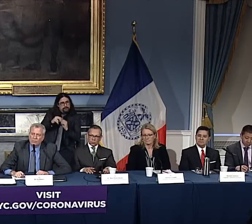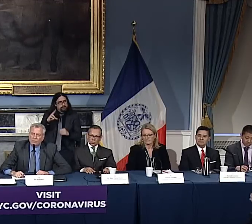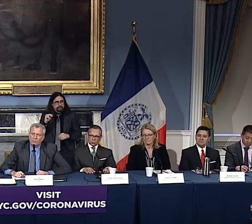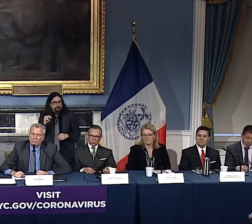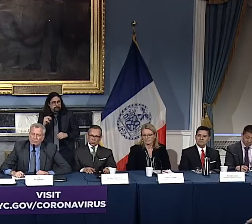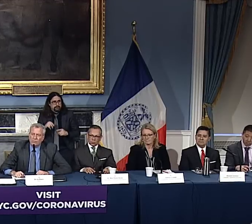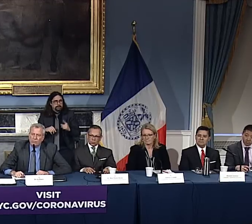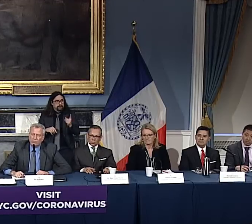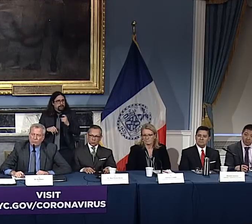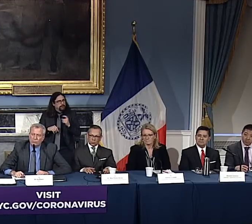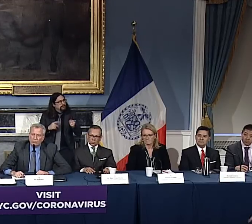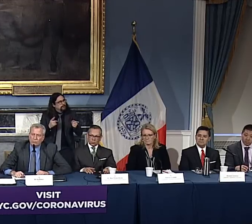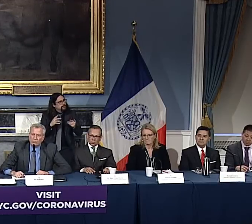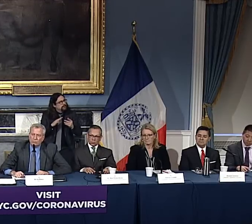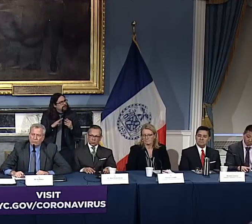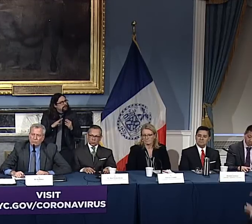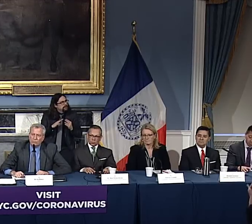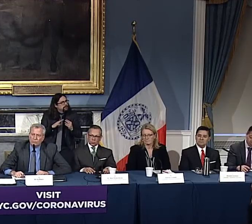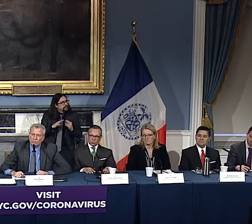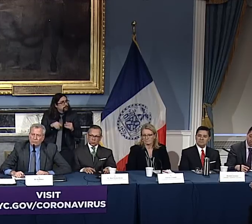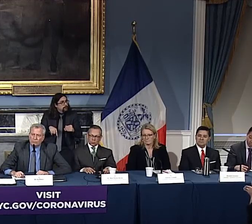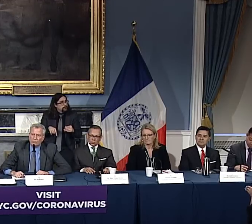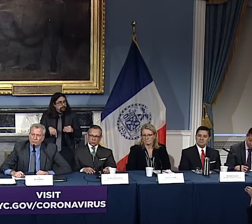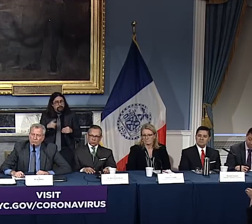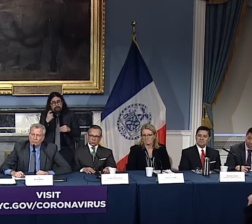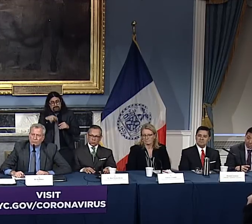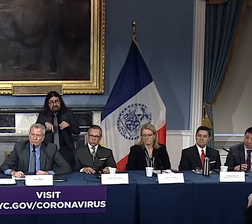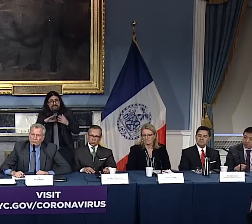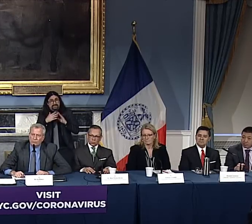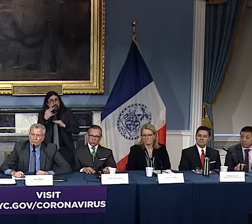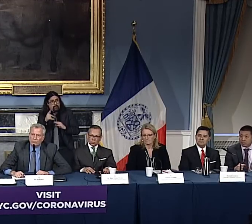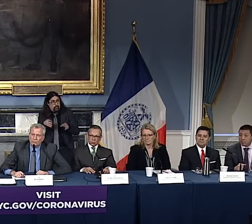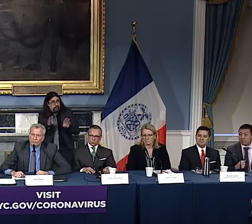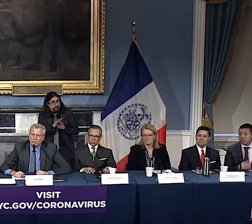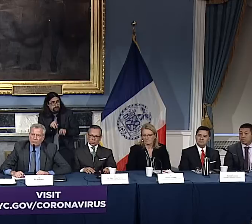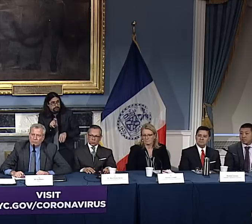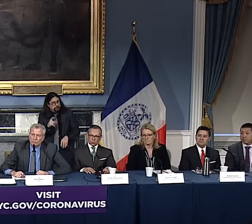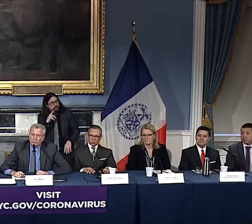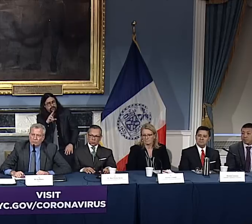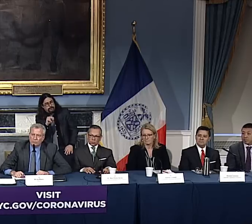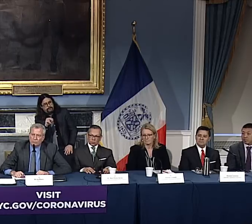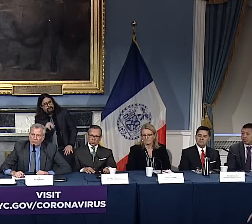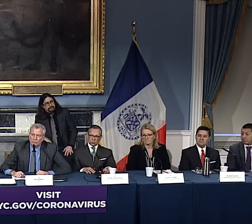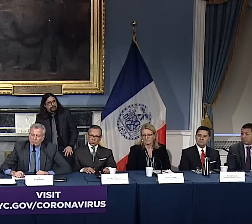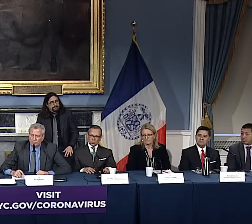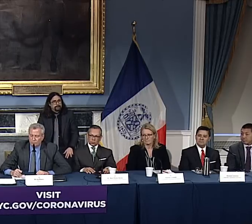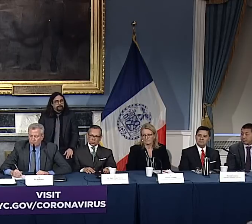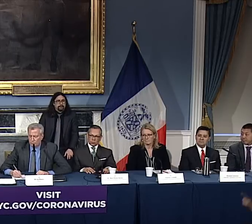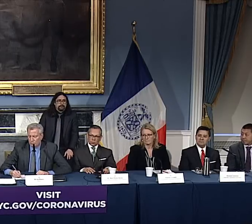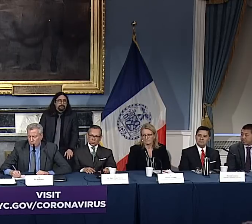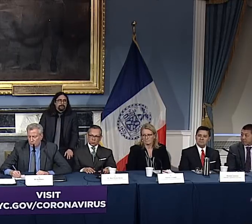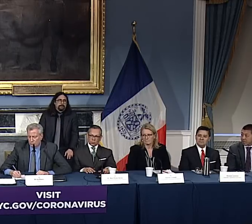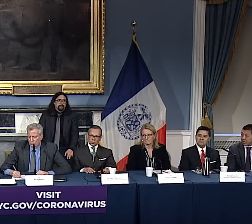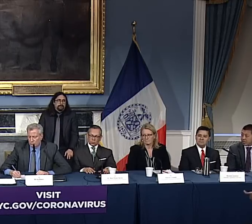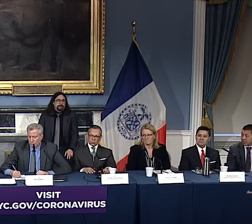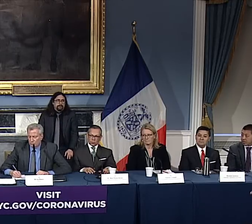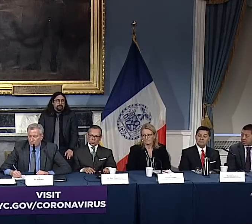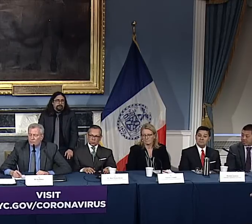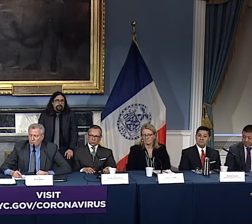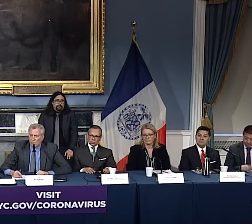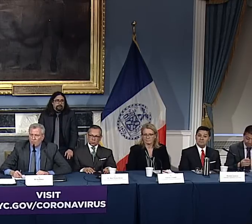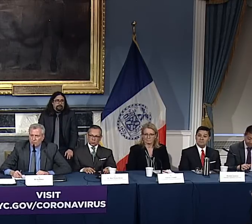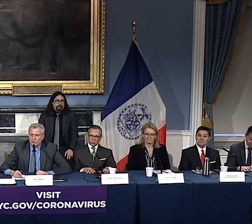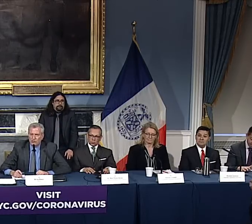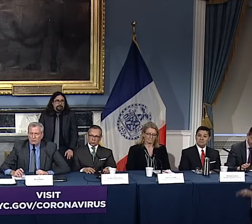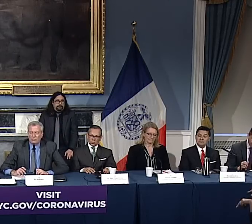Gatherings of 500 or less inside gatherings. How does the city plan to handle Times Square, Bryant Park in the springtime?